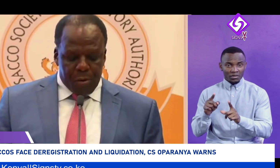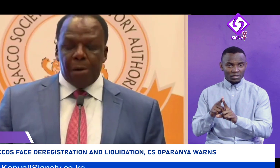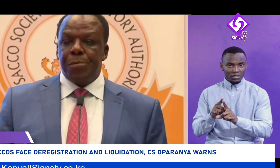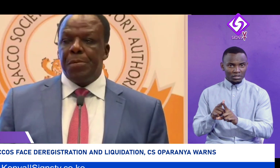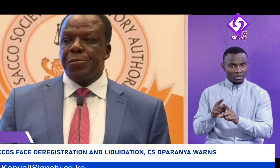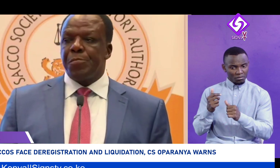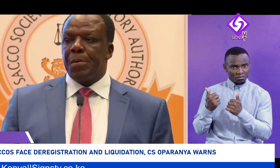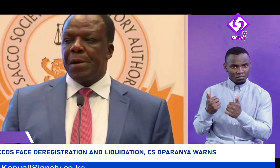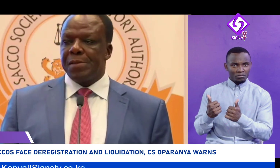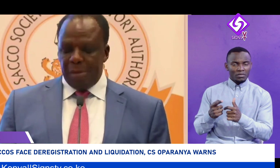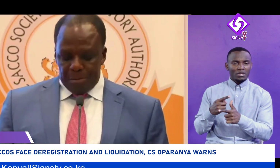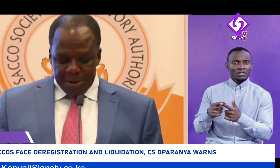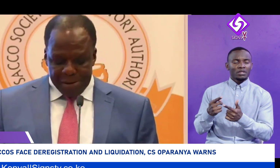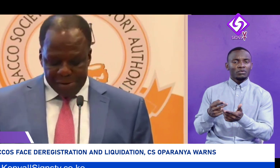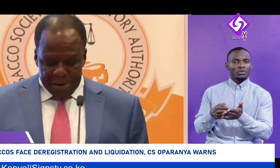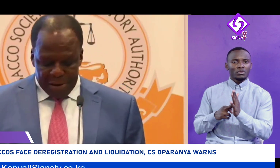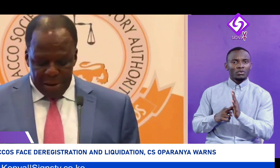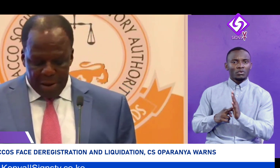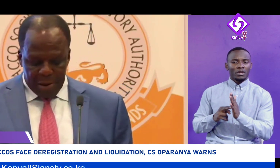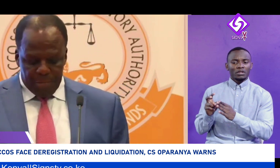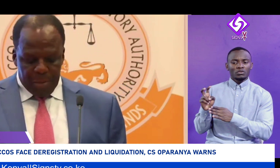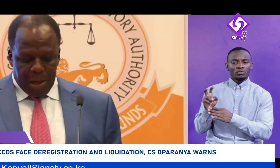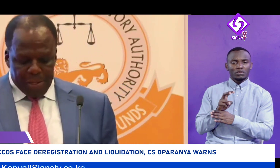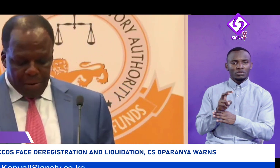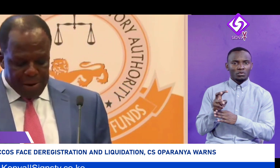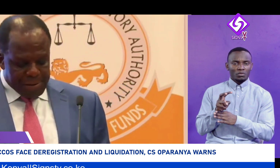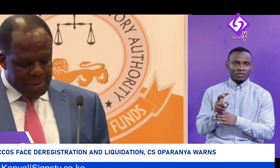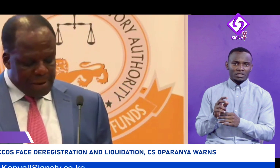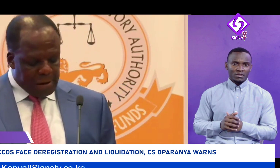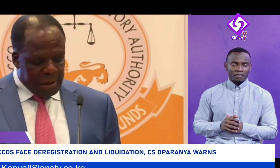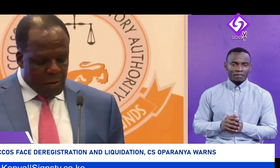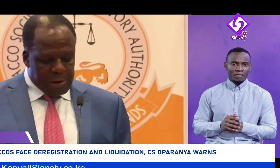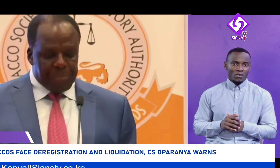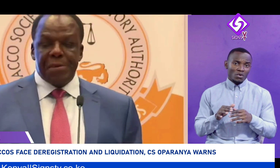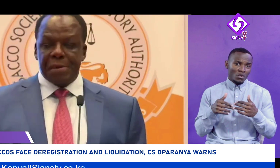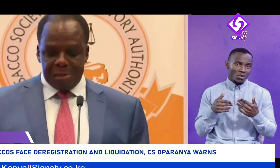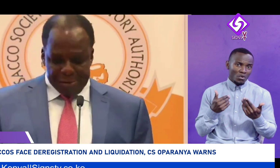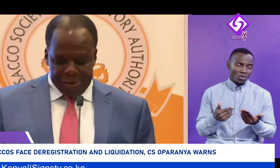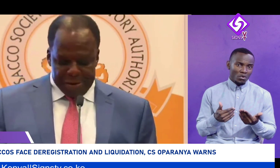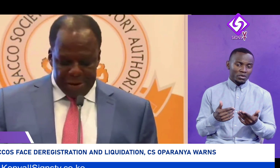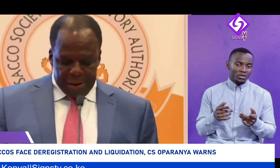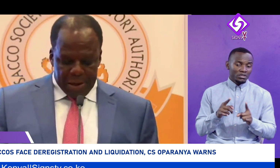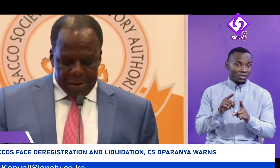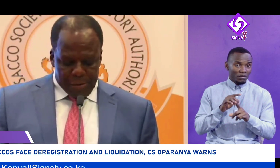required to be supervised by SASRA. Otherwise, they shall equally be deregistered and